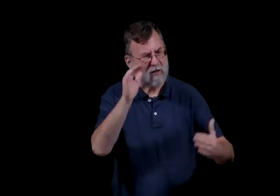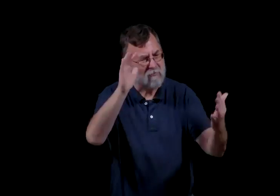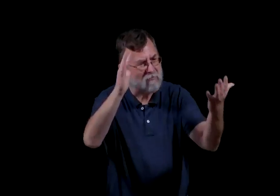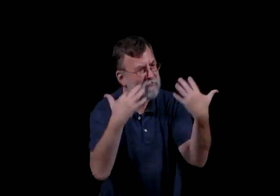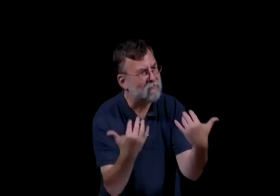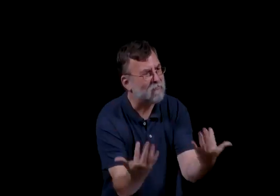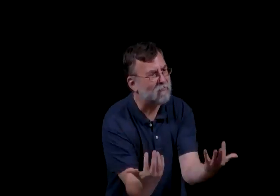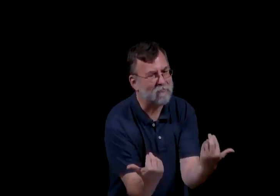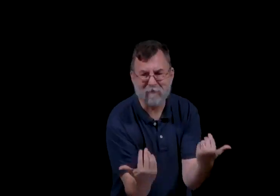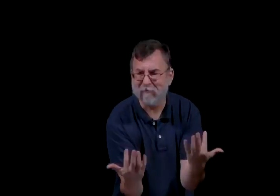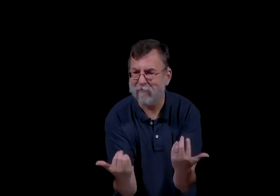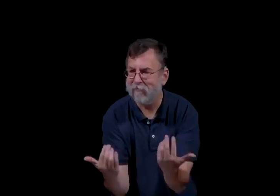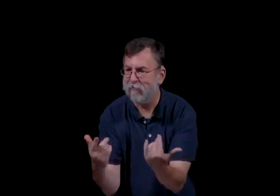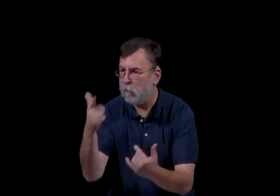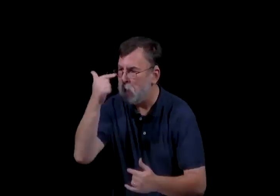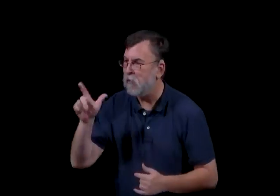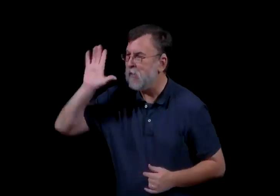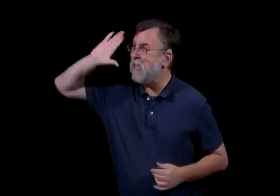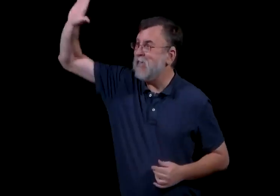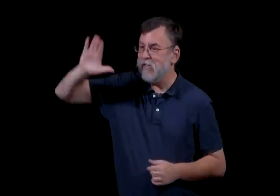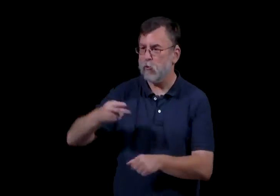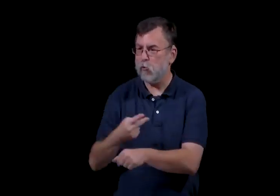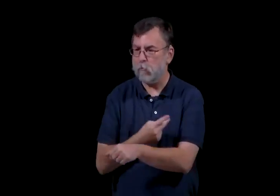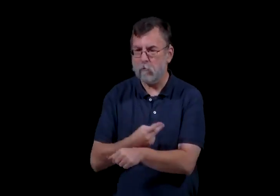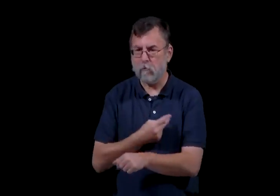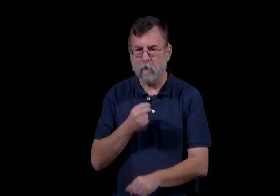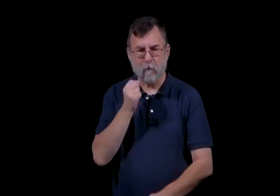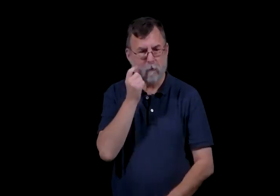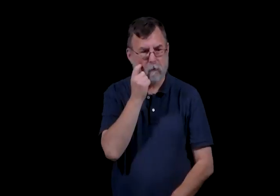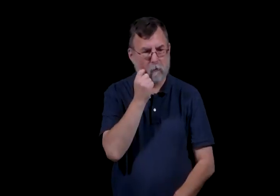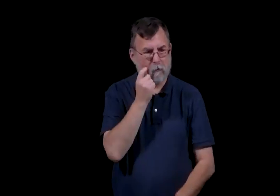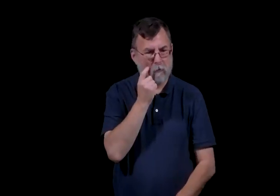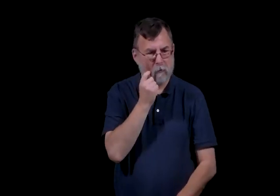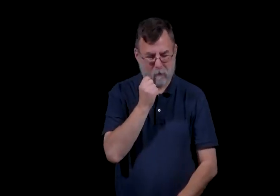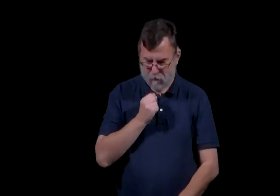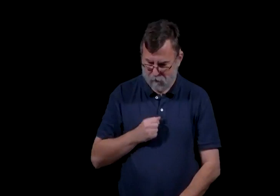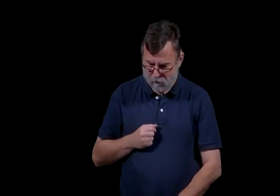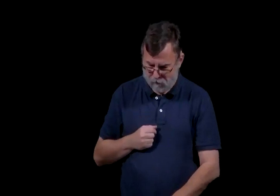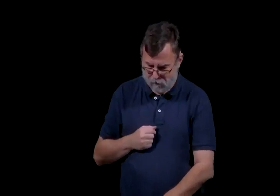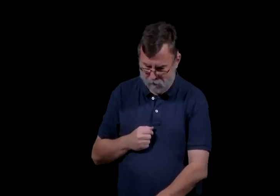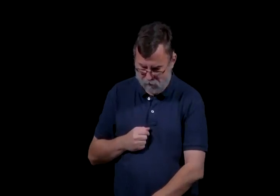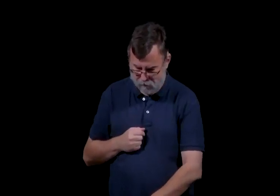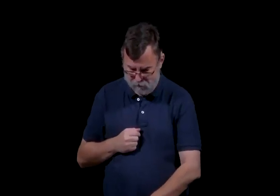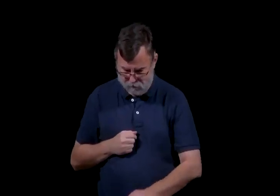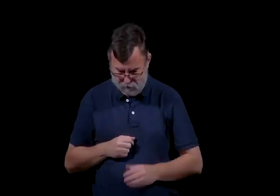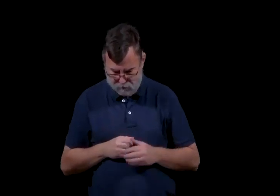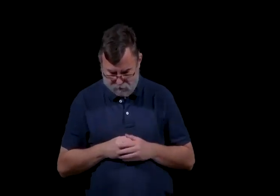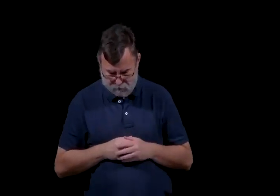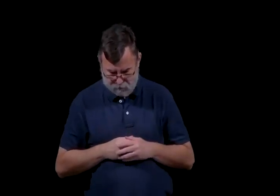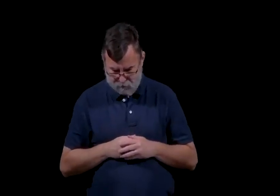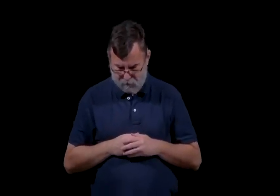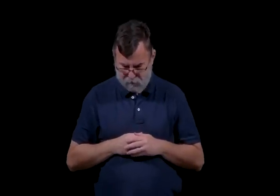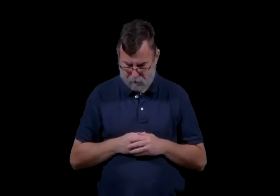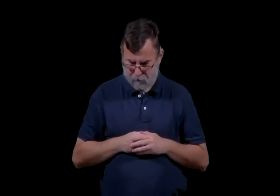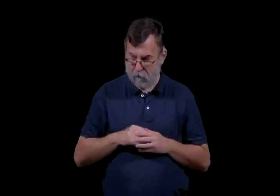He's not like a demanding shepherd. He is your good shepherd who cares for you and loves you.